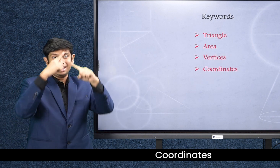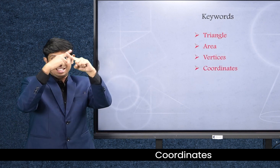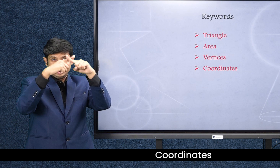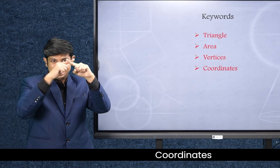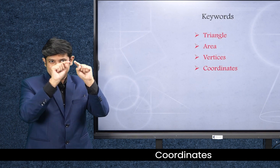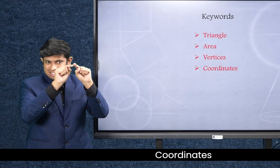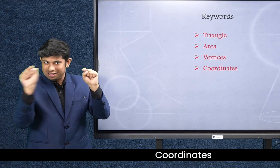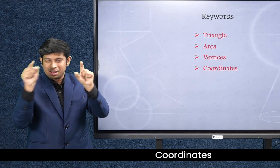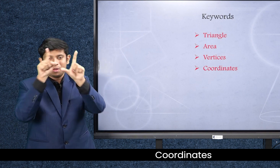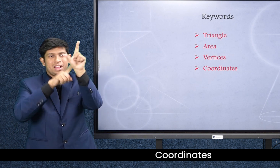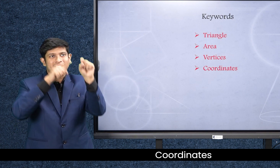coordinates,